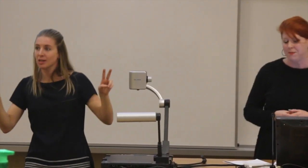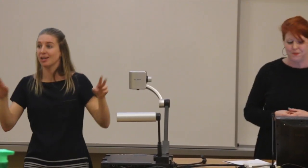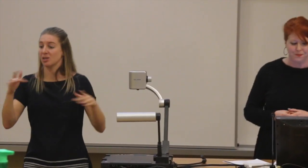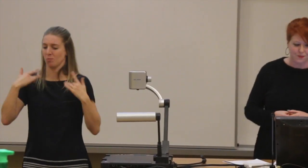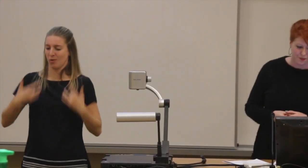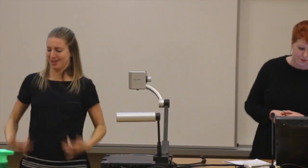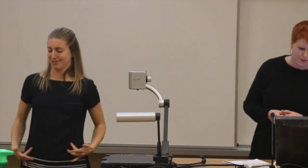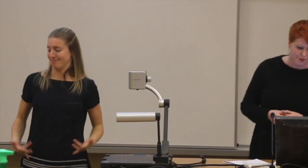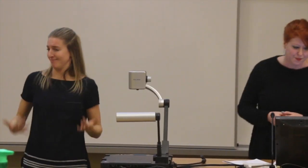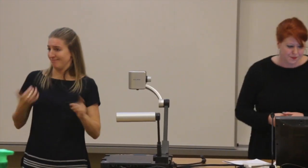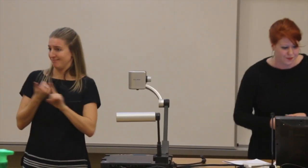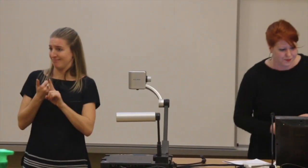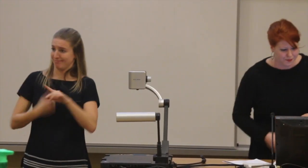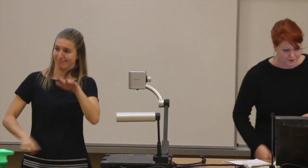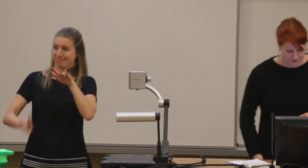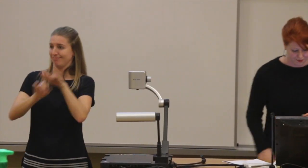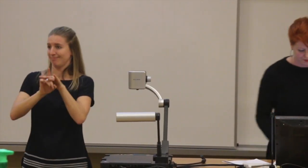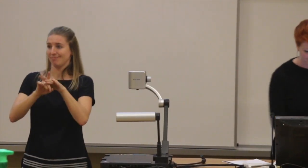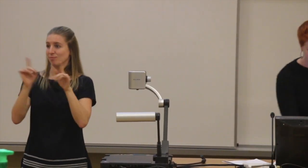bounds.